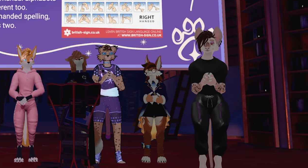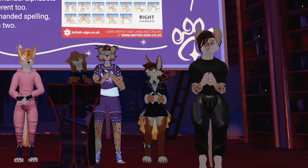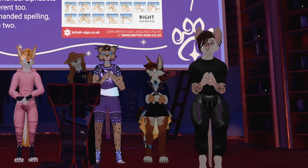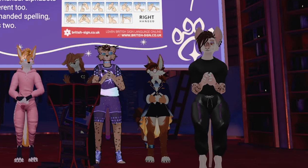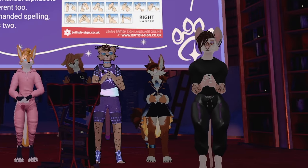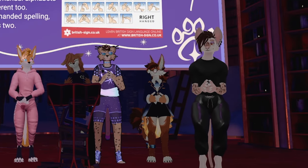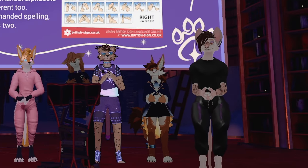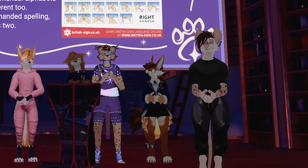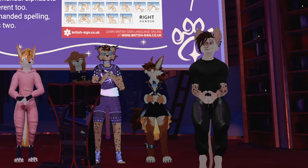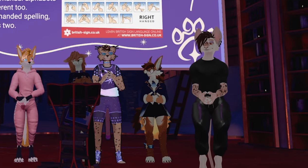All right, hello again.